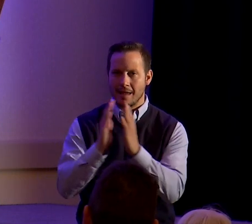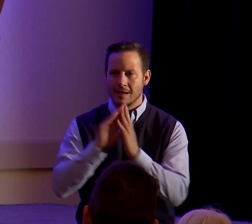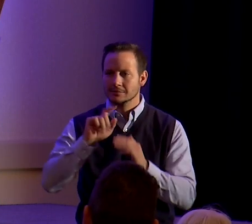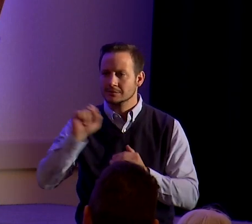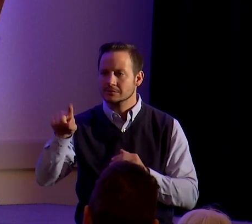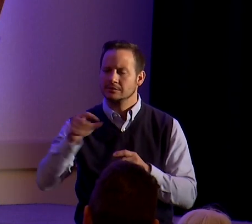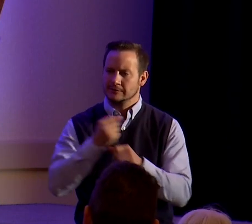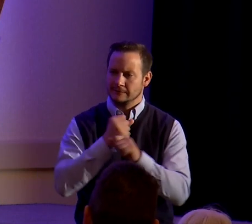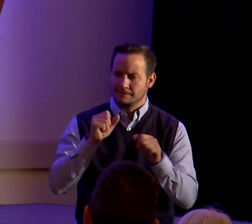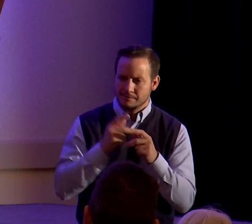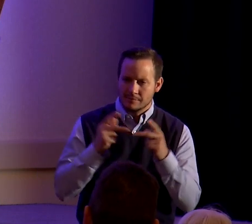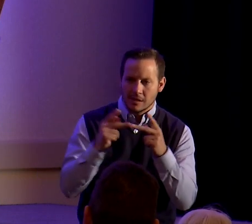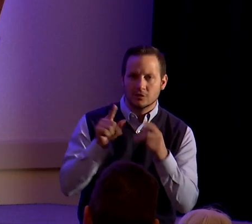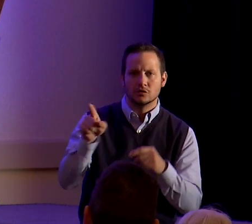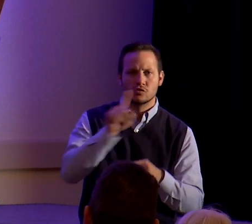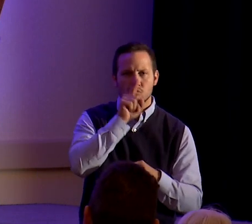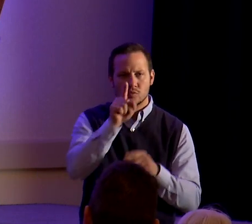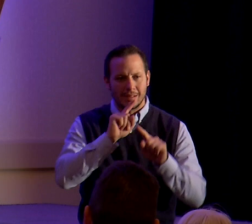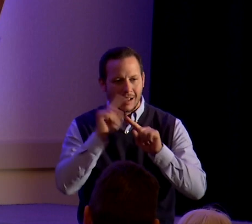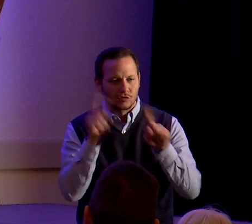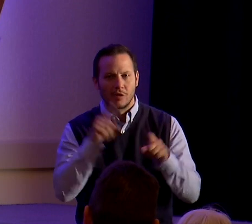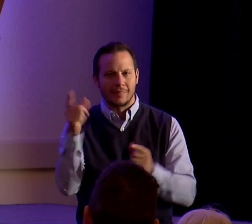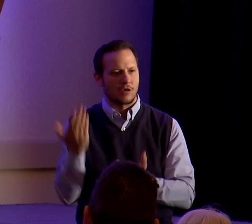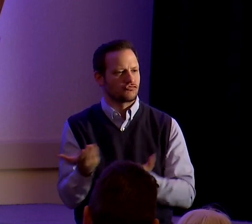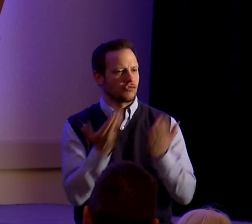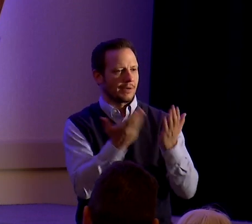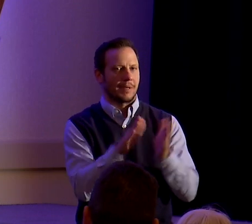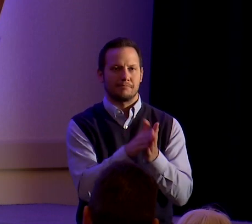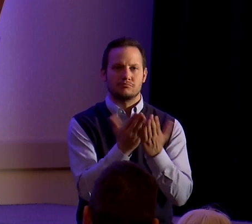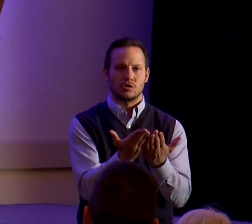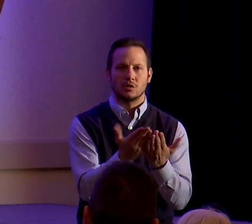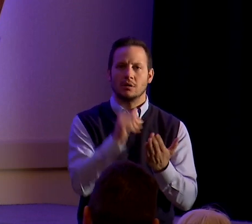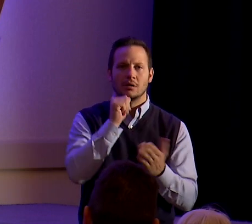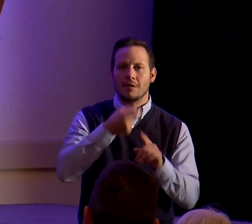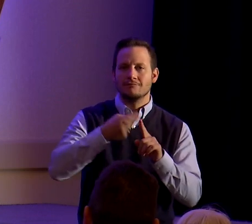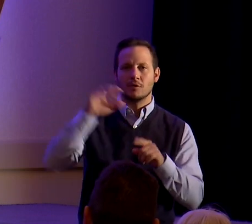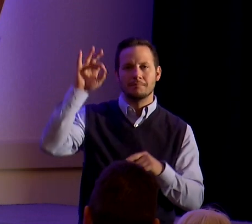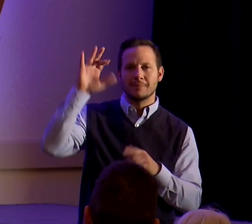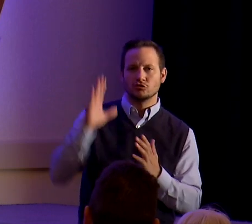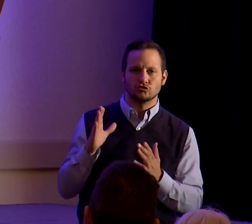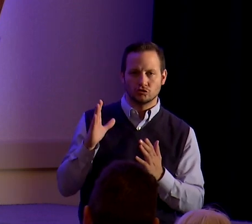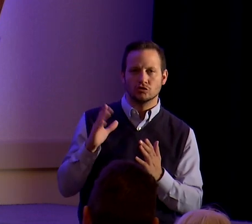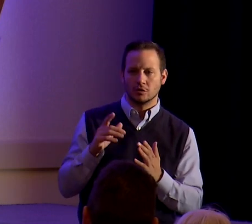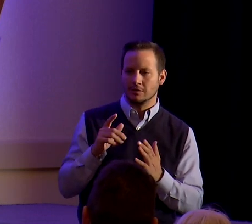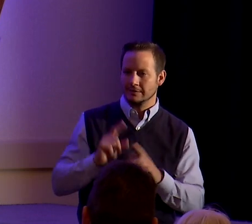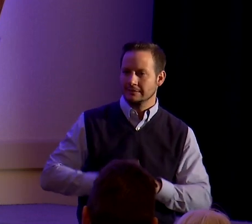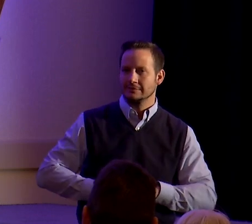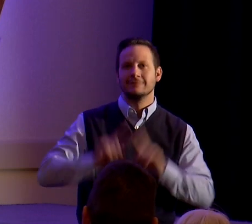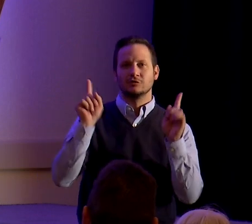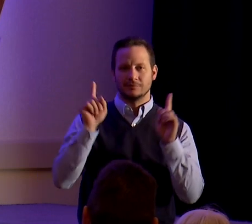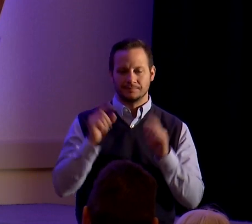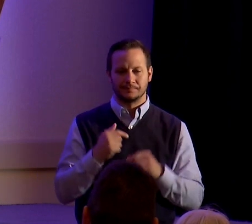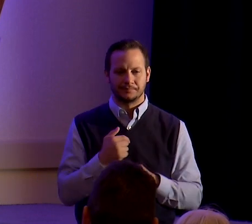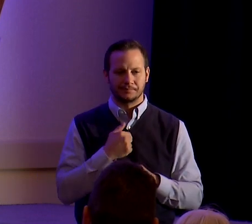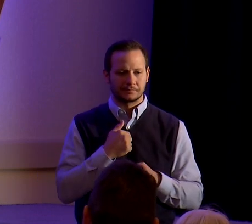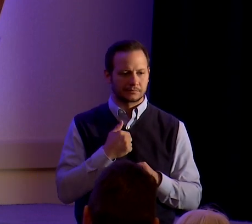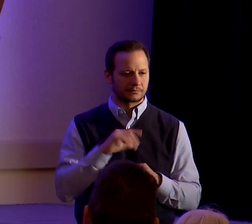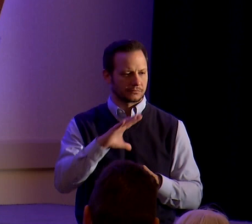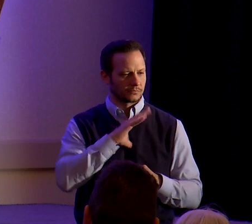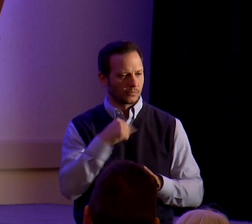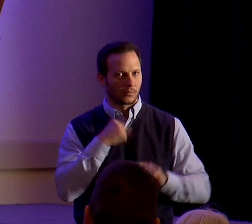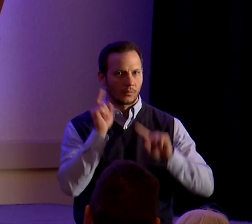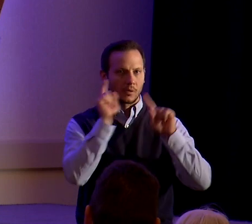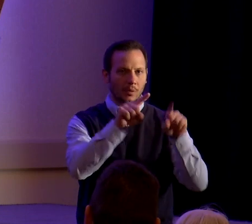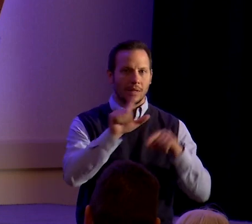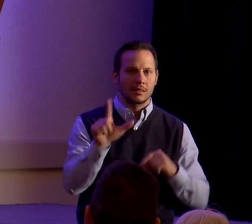real answers. They gave me book recommendations that weren't from my pastor. That was kind of interesting. I started going to the